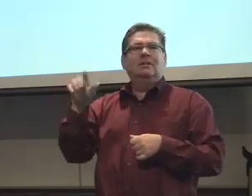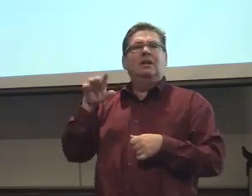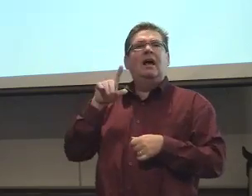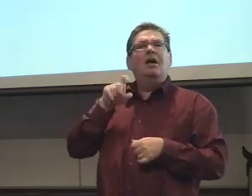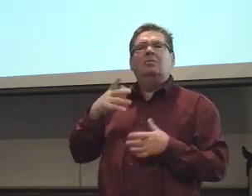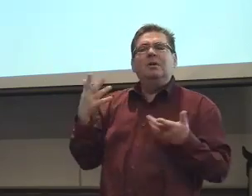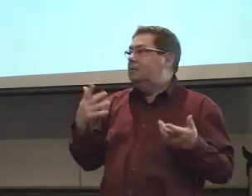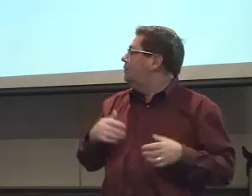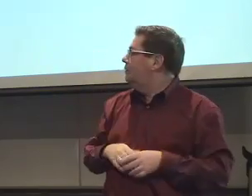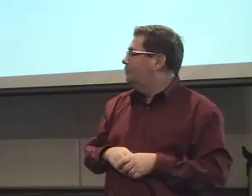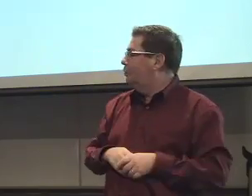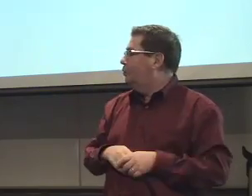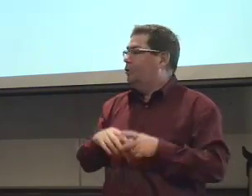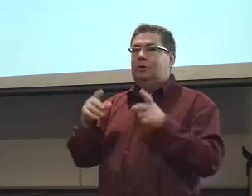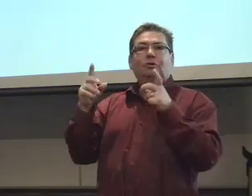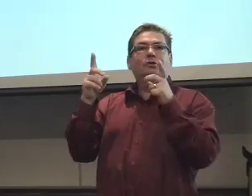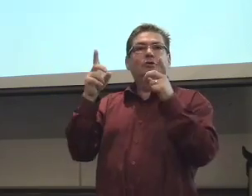sign. Dessert.